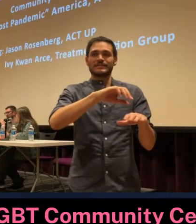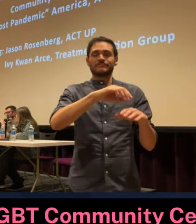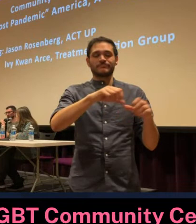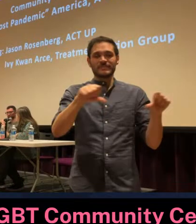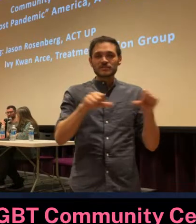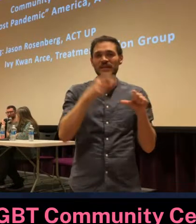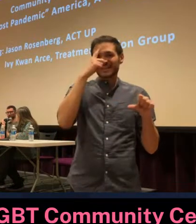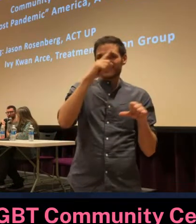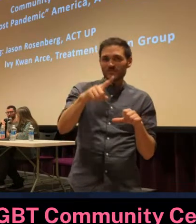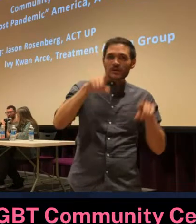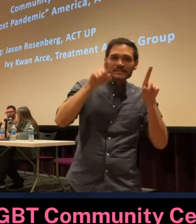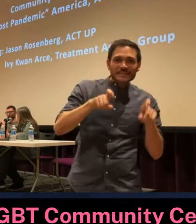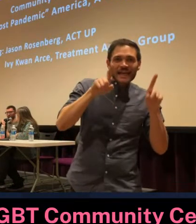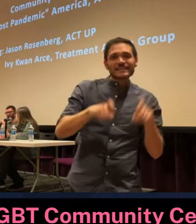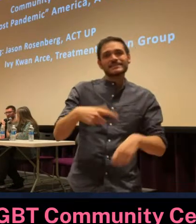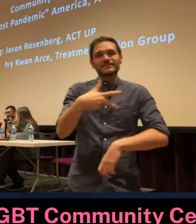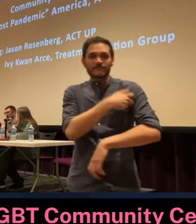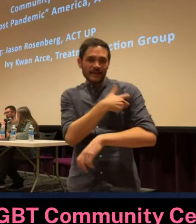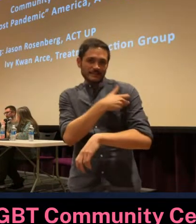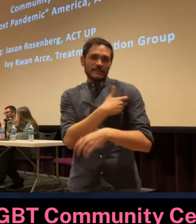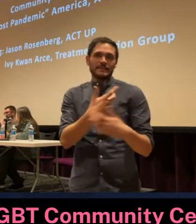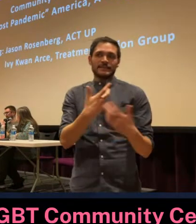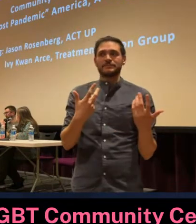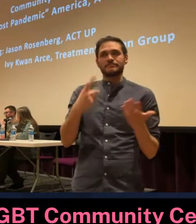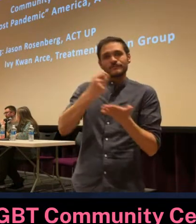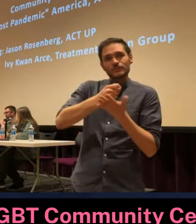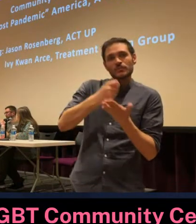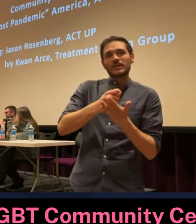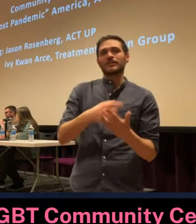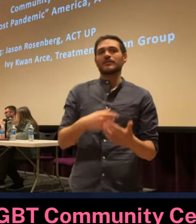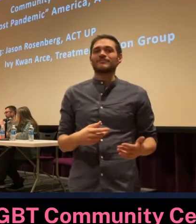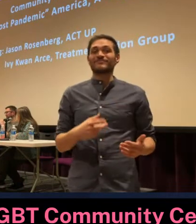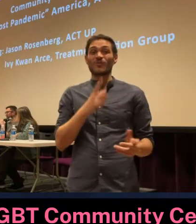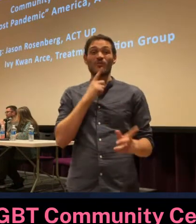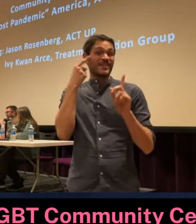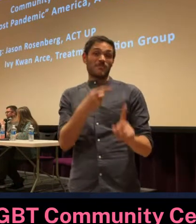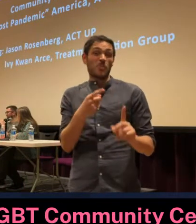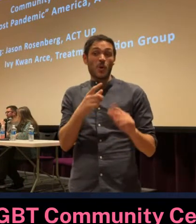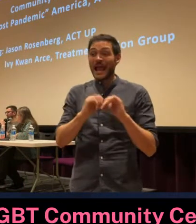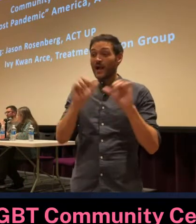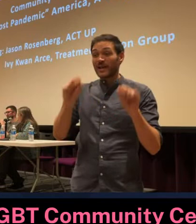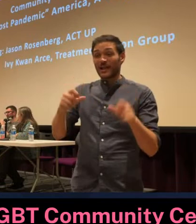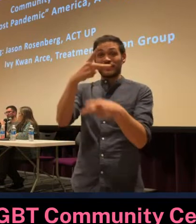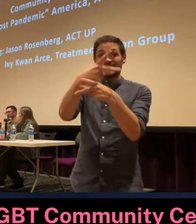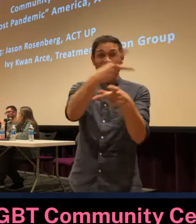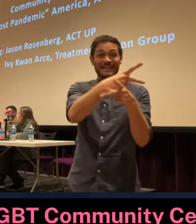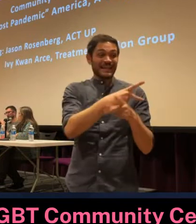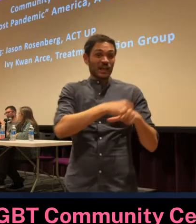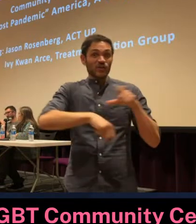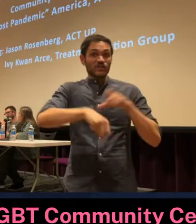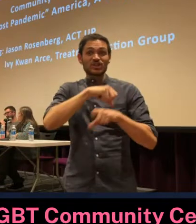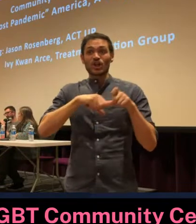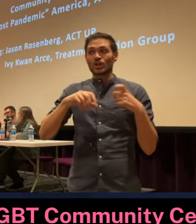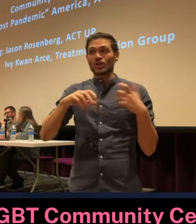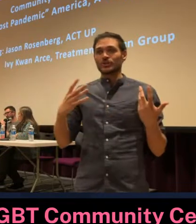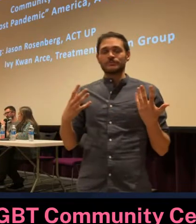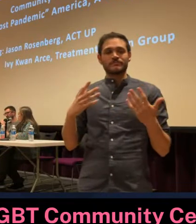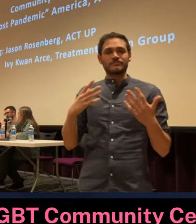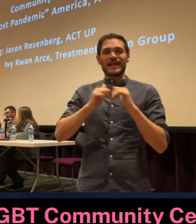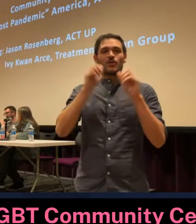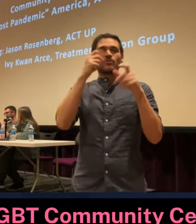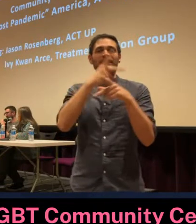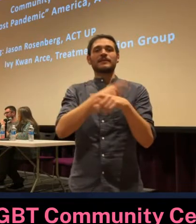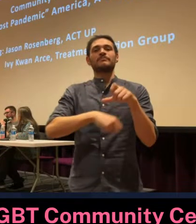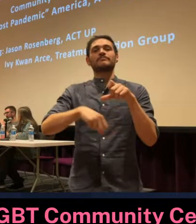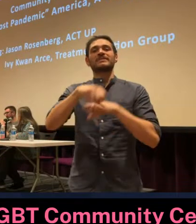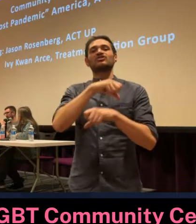space was and always was meant to be, is how can we take care of our community? How do we keep each other safe? And we're thinking